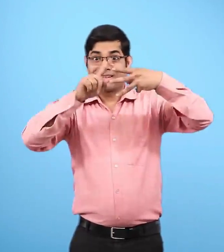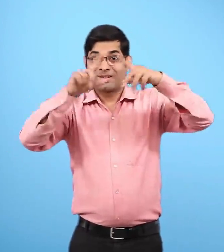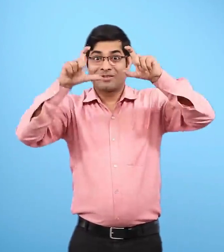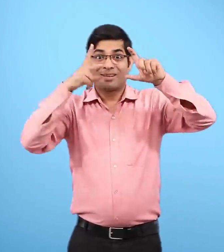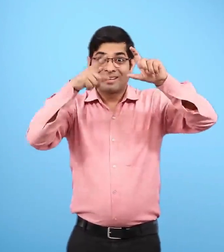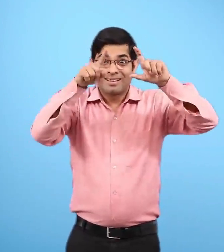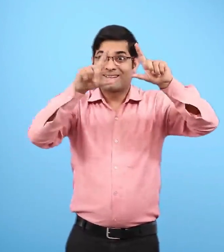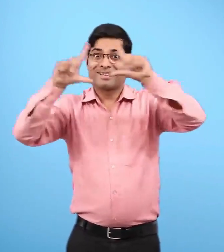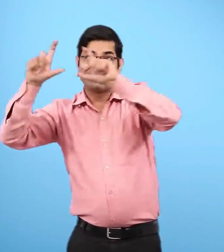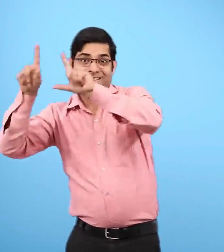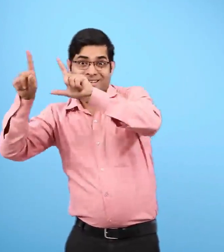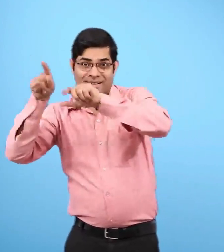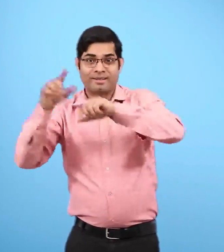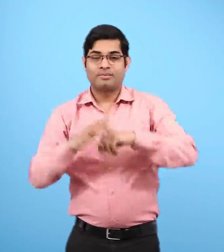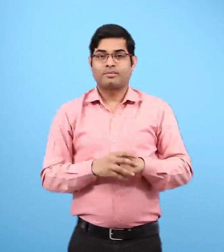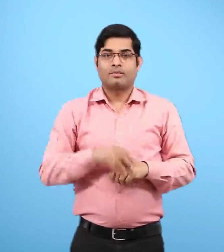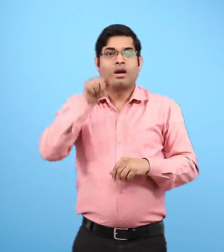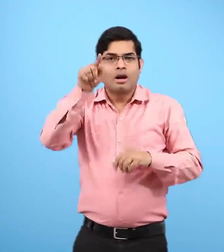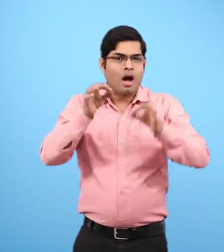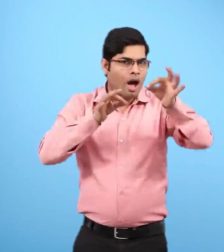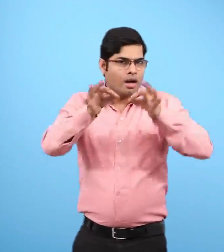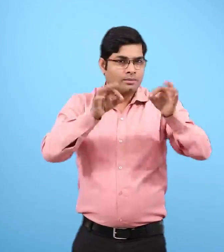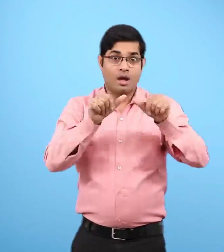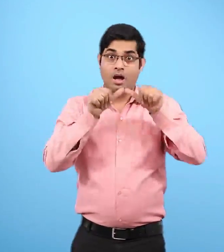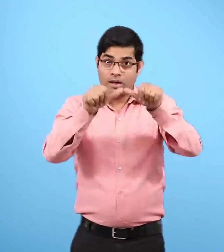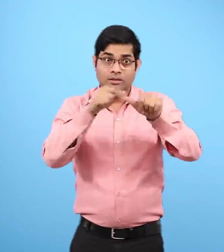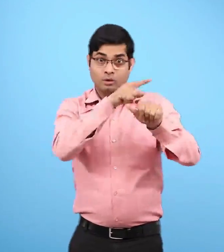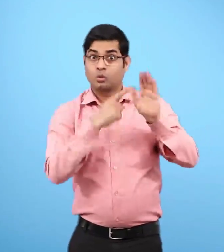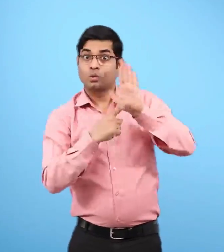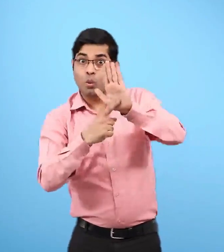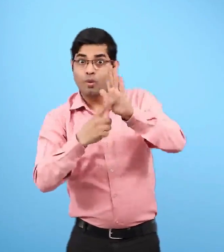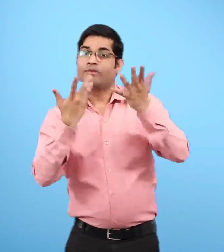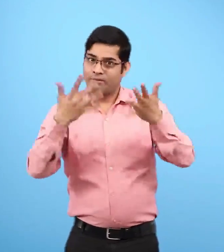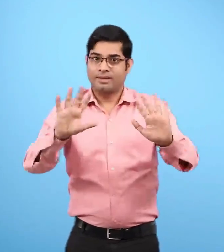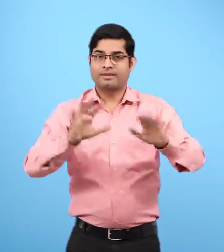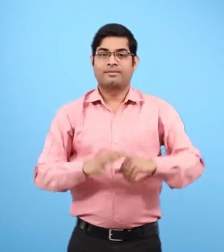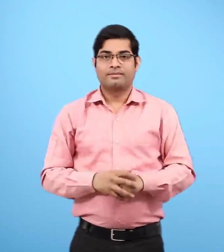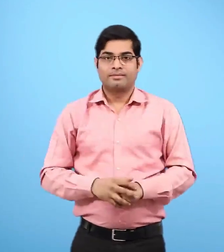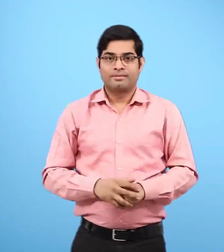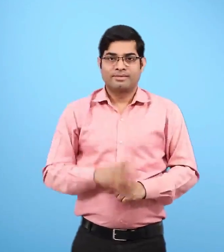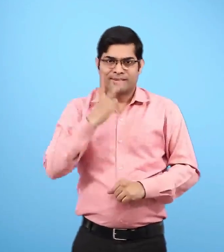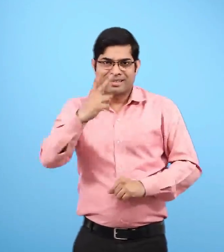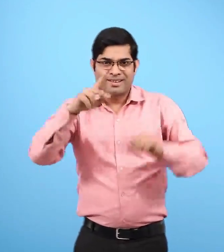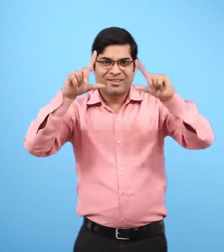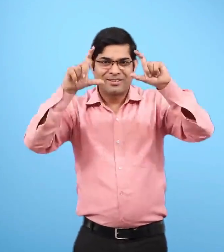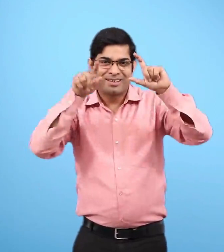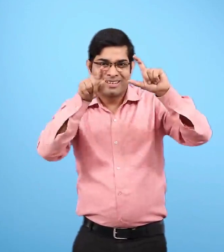Part 1 is a solved example. Part 1, Picture 1, shows